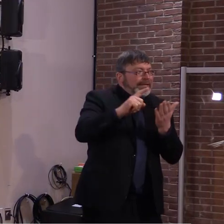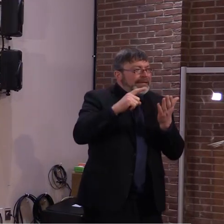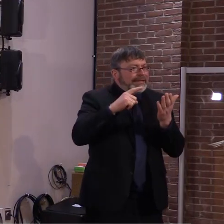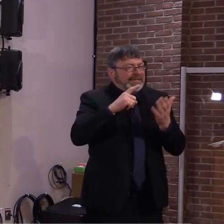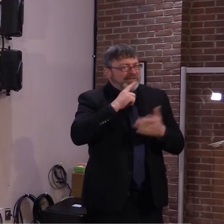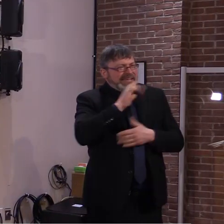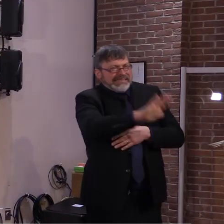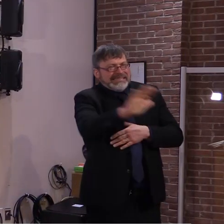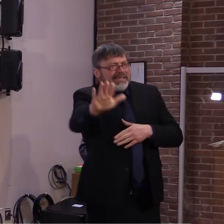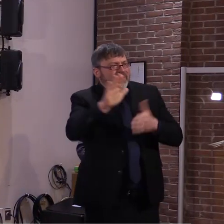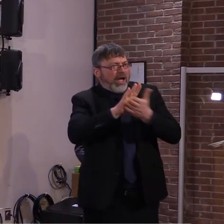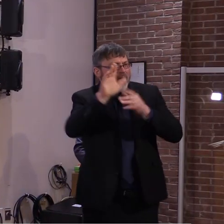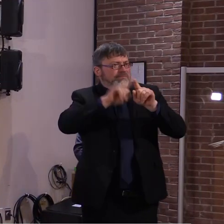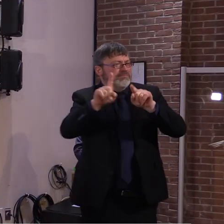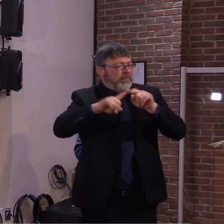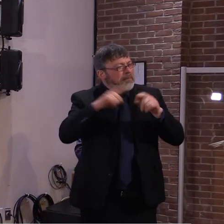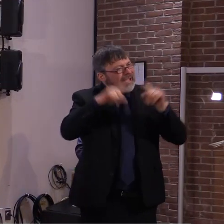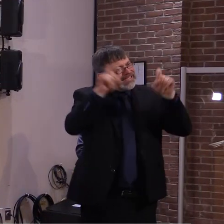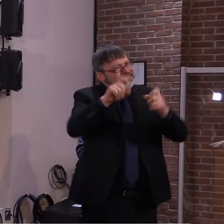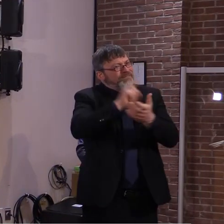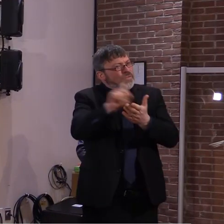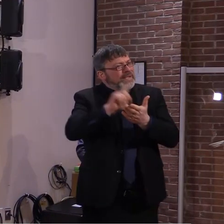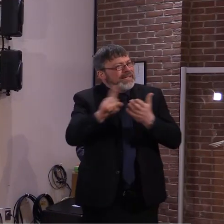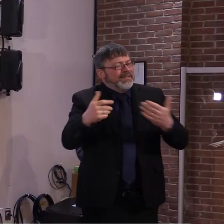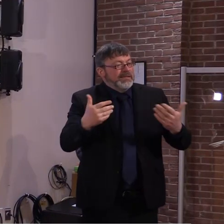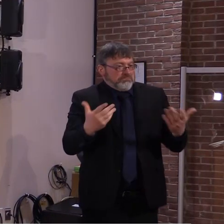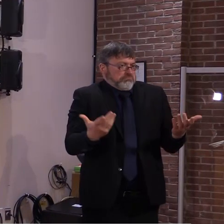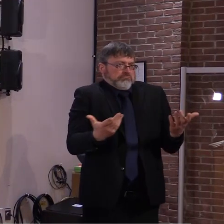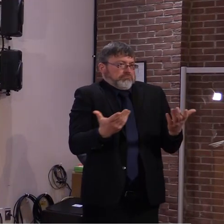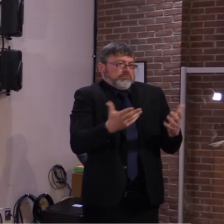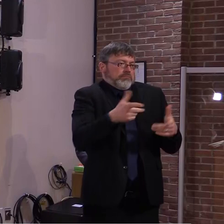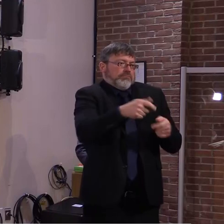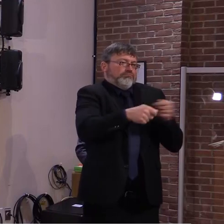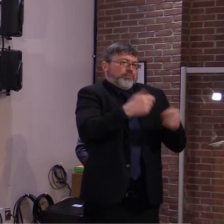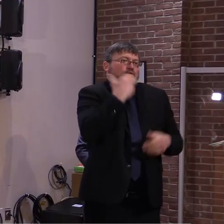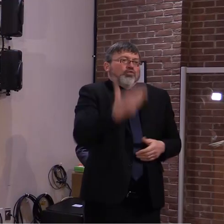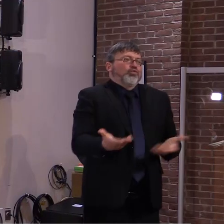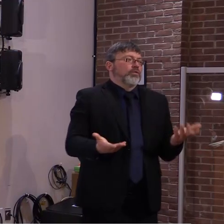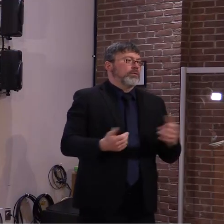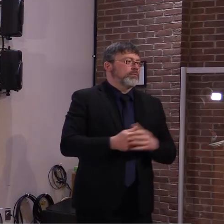So it sounds like something you're really thinking through. Yes.